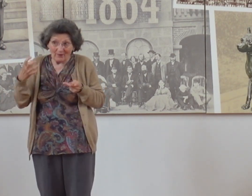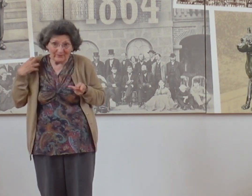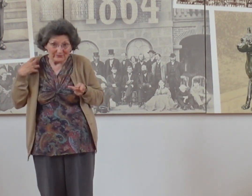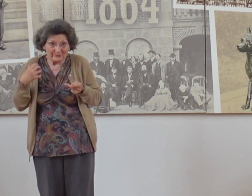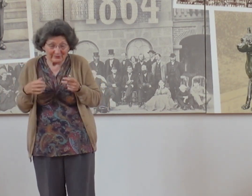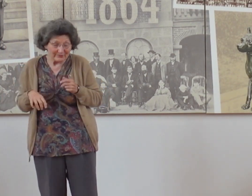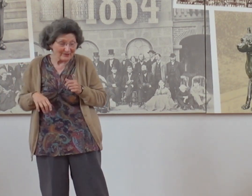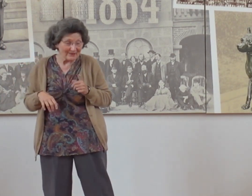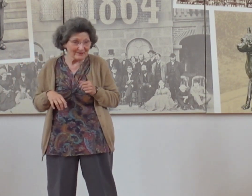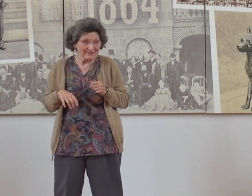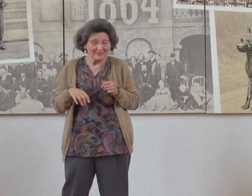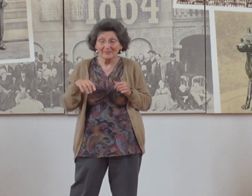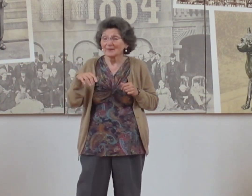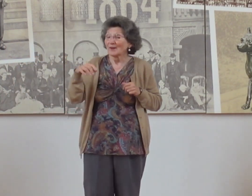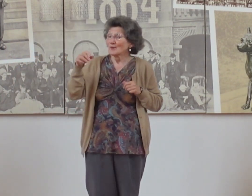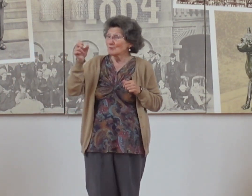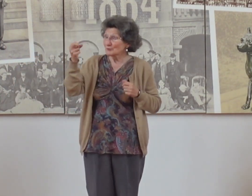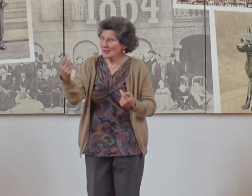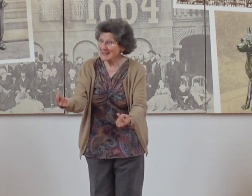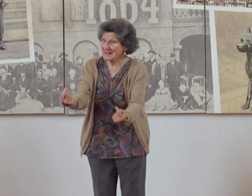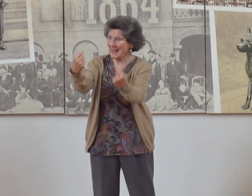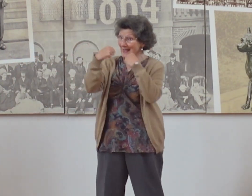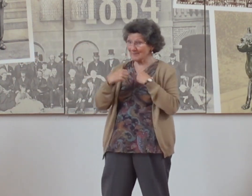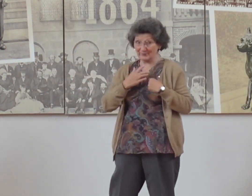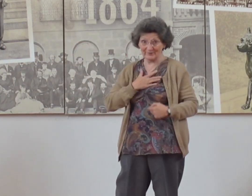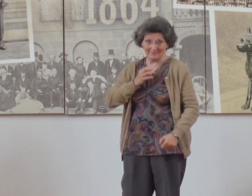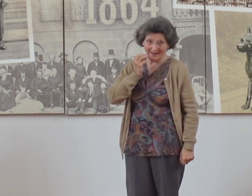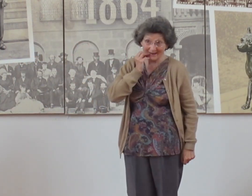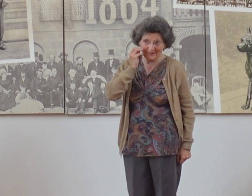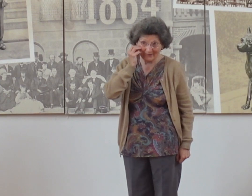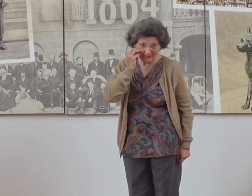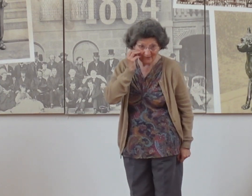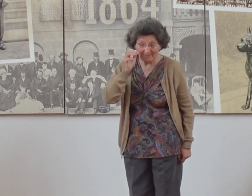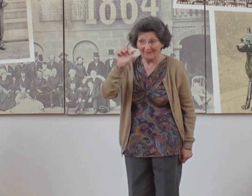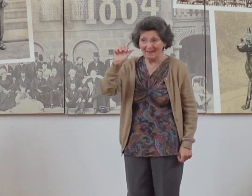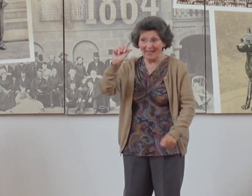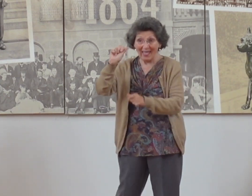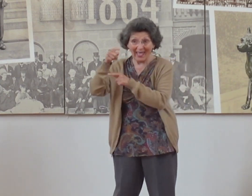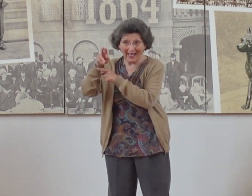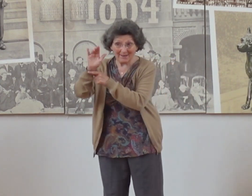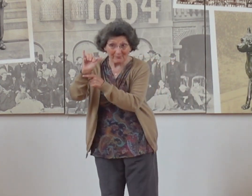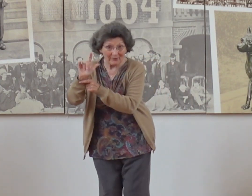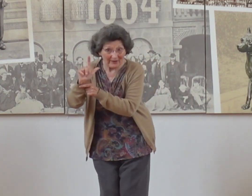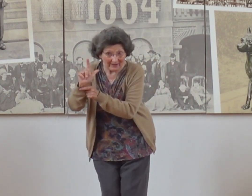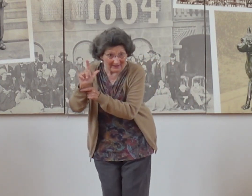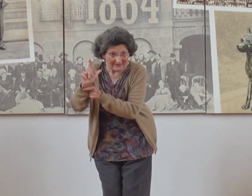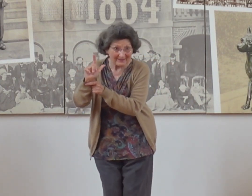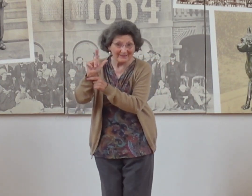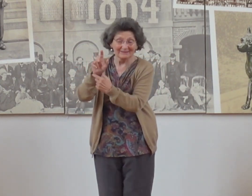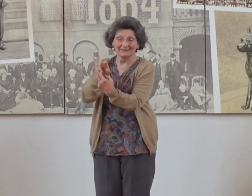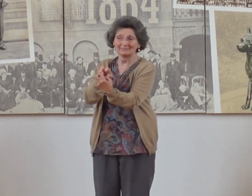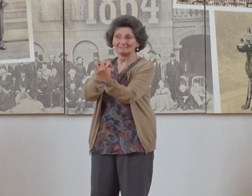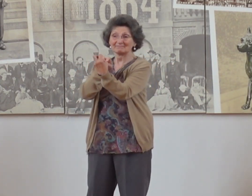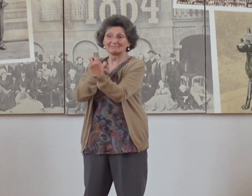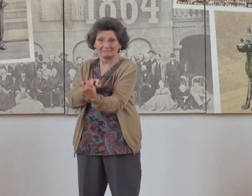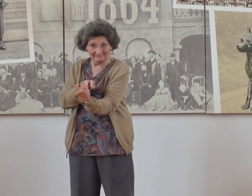volunteer to run for some of these positions. She actually came to my home. This was April of 2018.